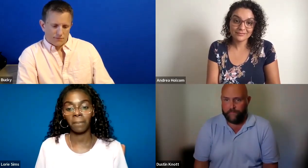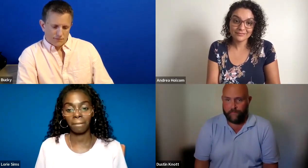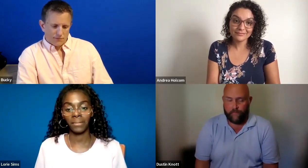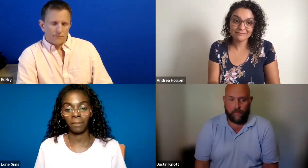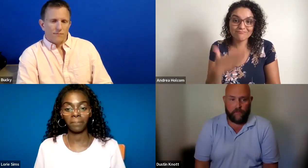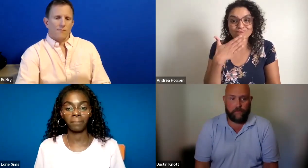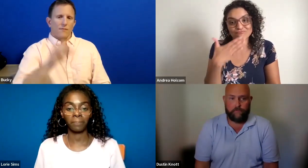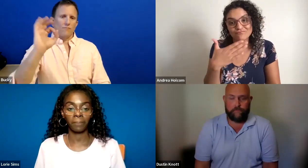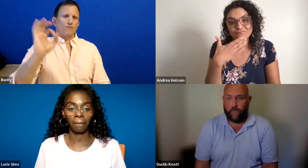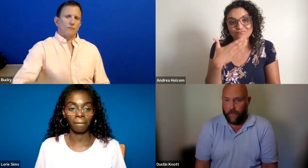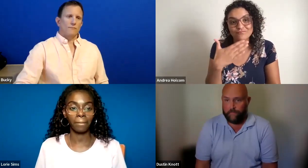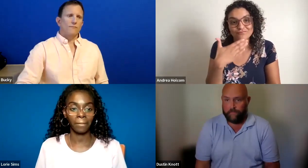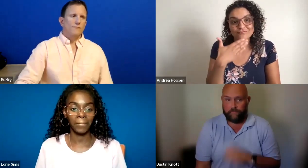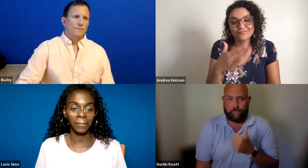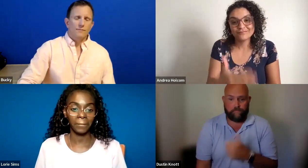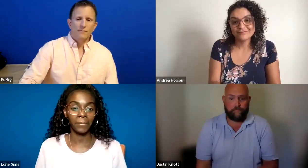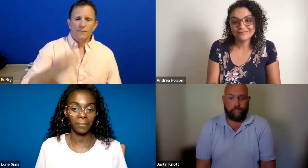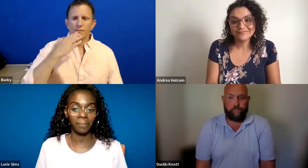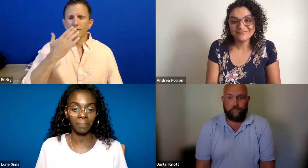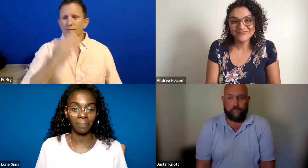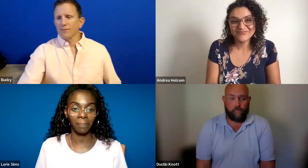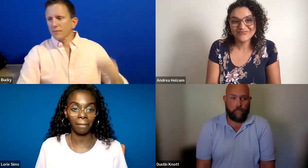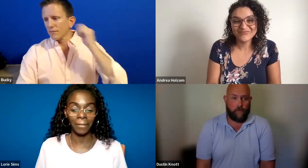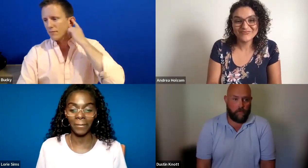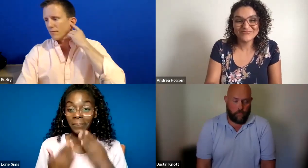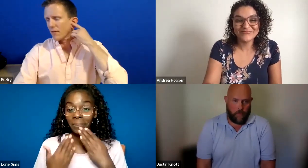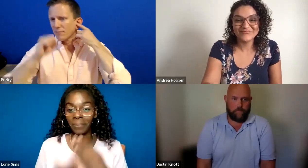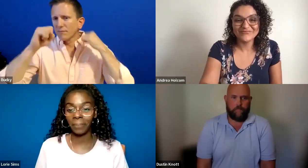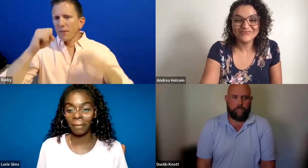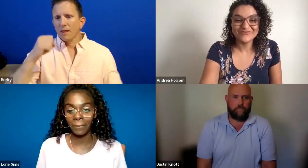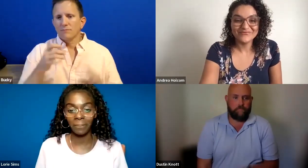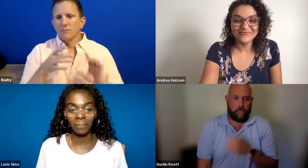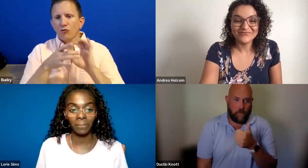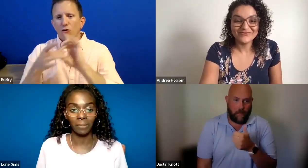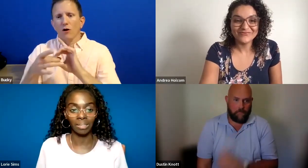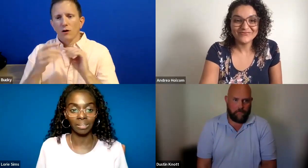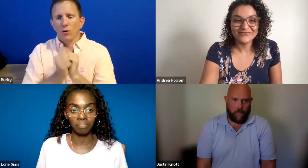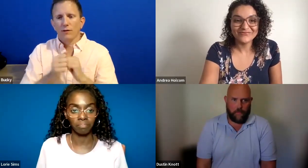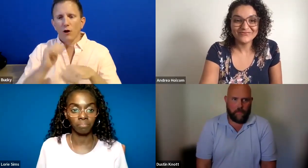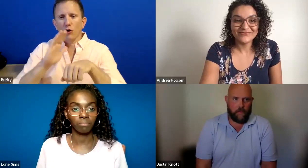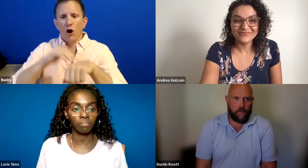it's just healthy in general. Thank you so much. I appreciate those sentiments. Thank you.